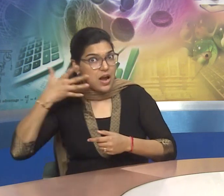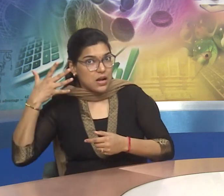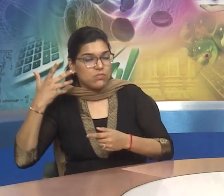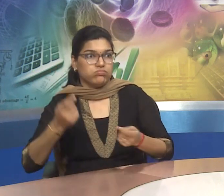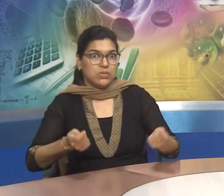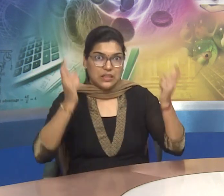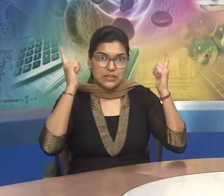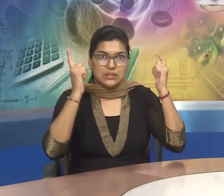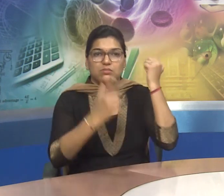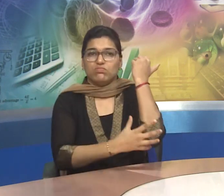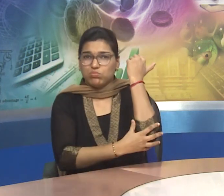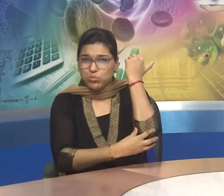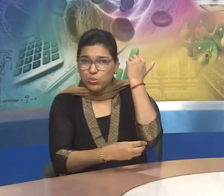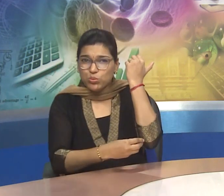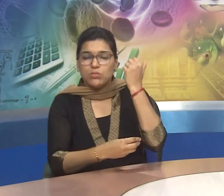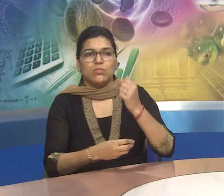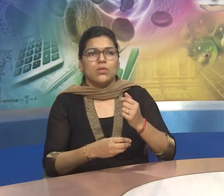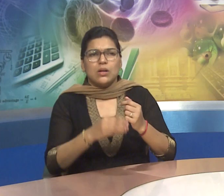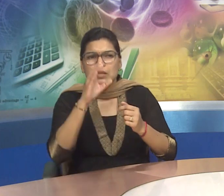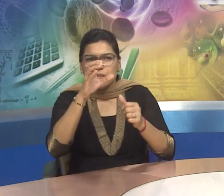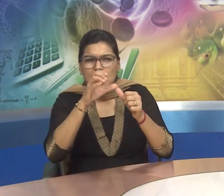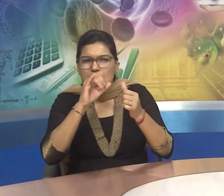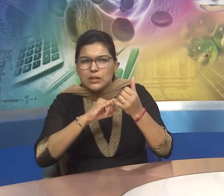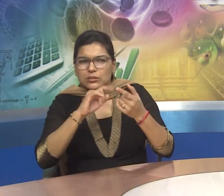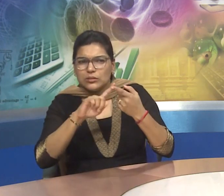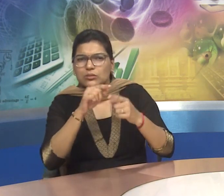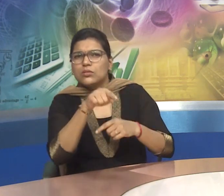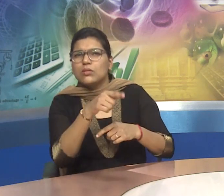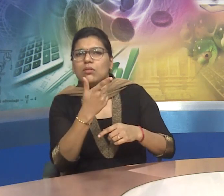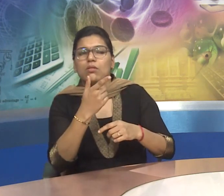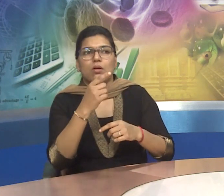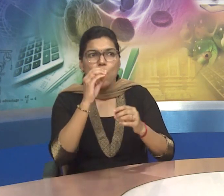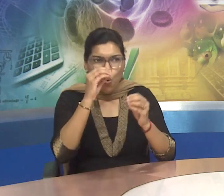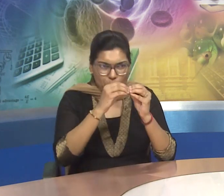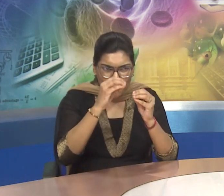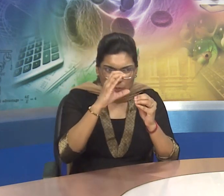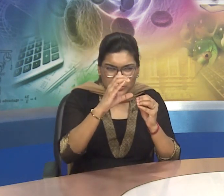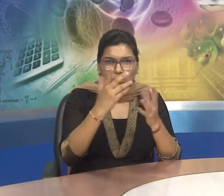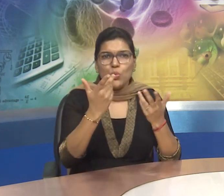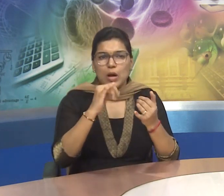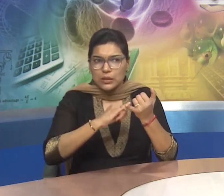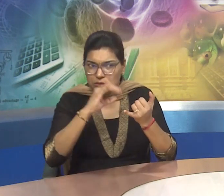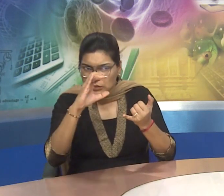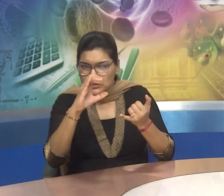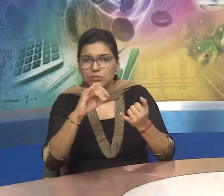race, caste, sex, place of birth, or any of them. Whether the person